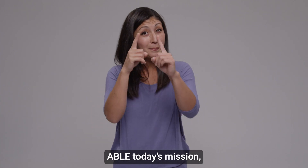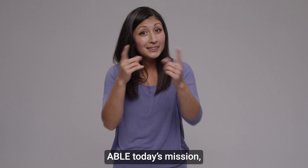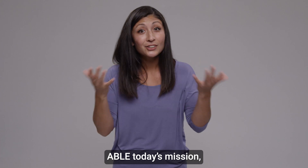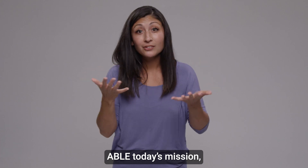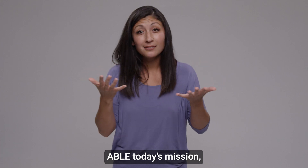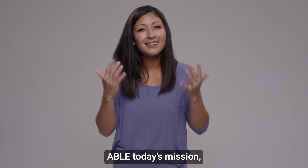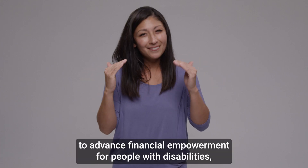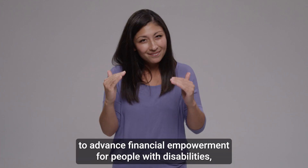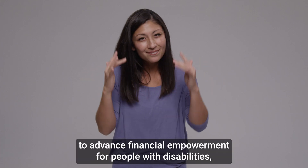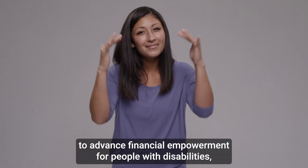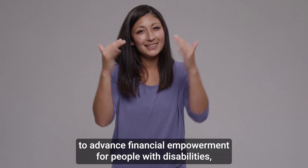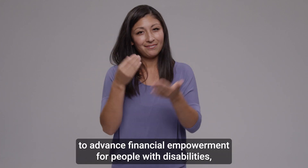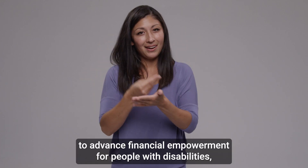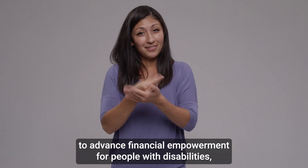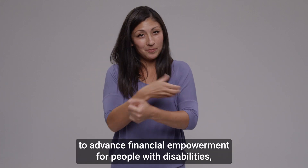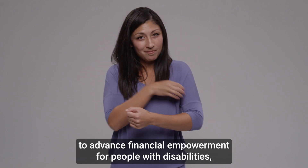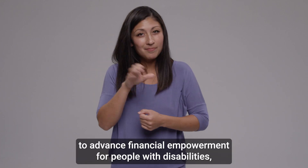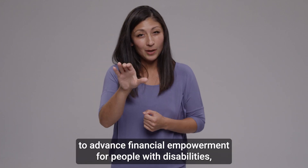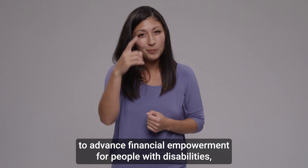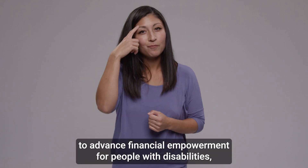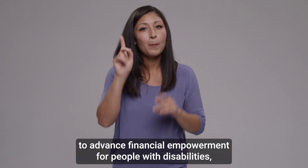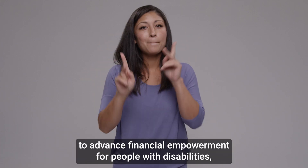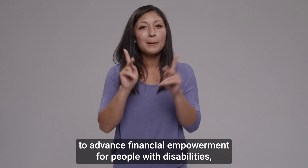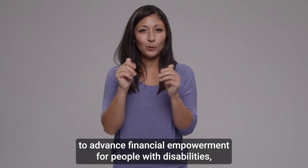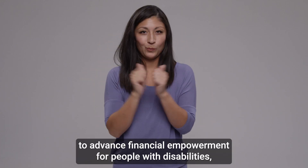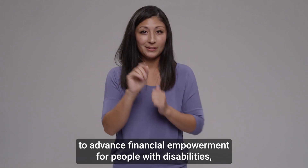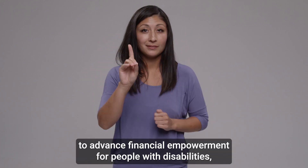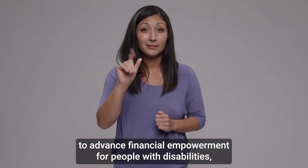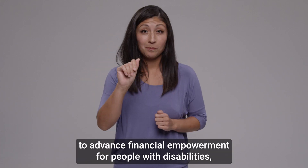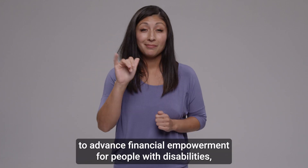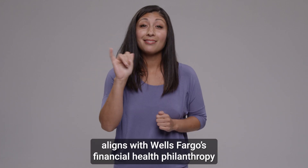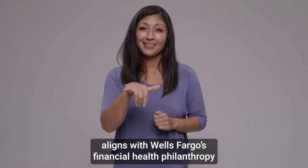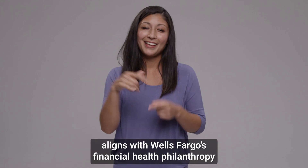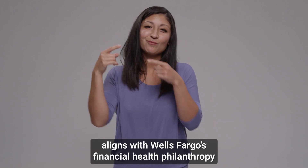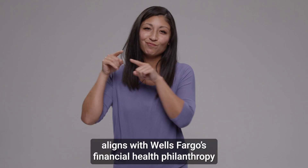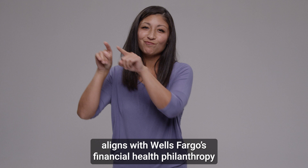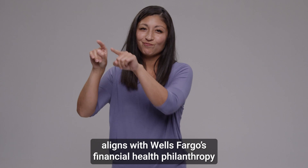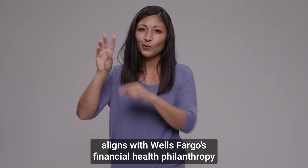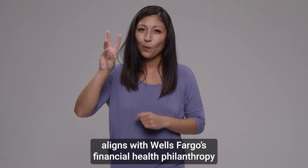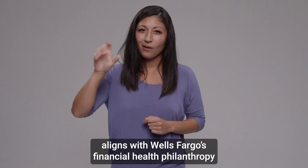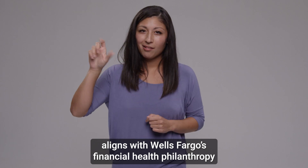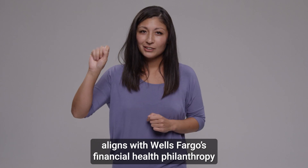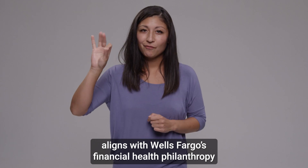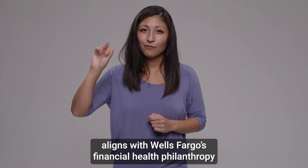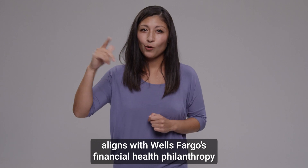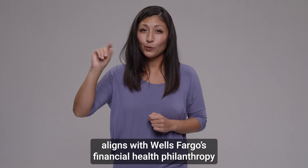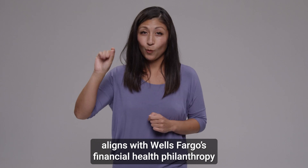ABLE Today's mission: to advance financial empowerment for people with disabilities, aligns with Wells